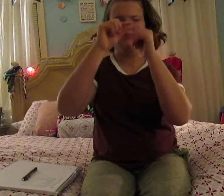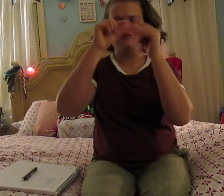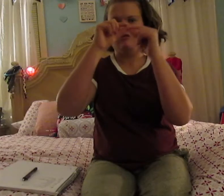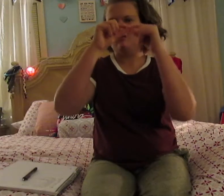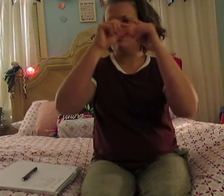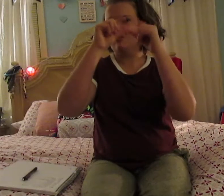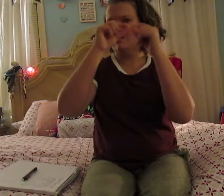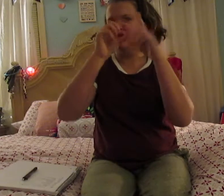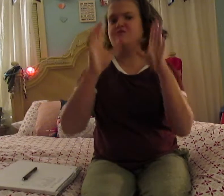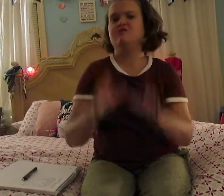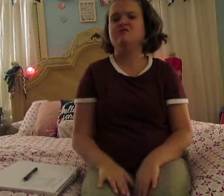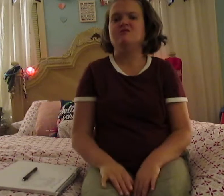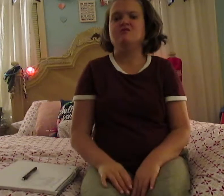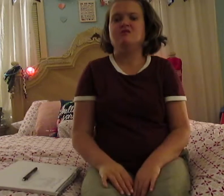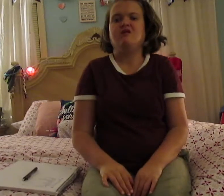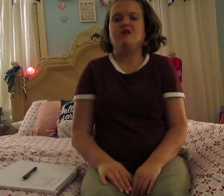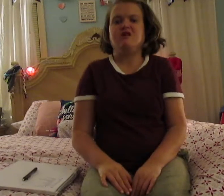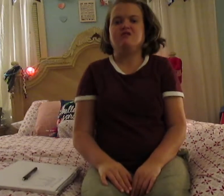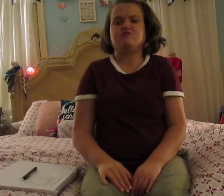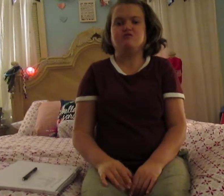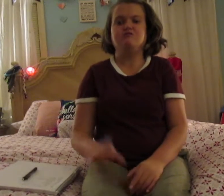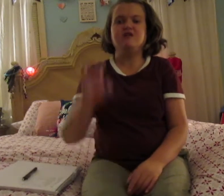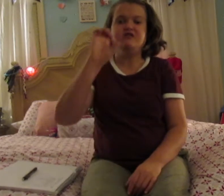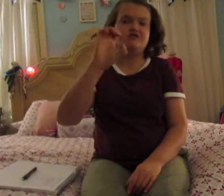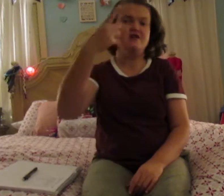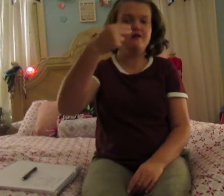Subscribe. To my channel.